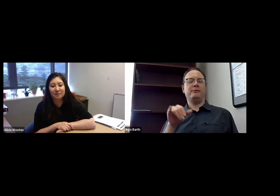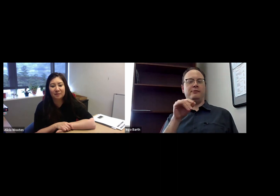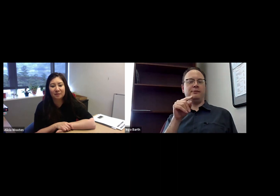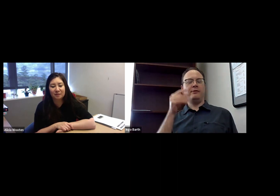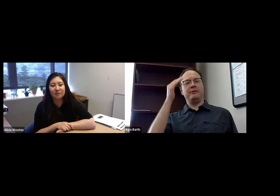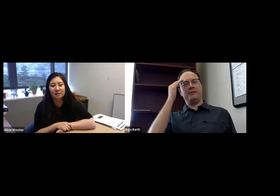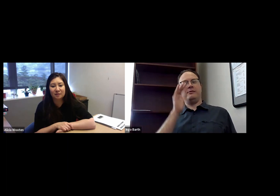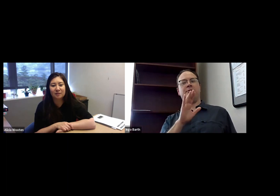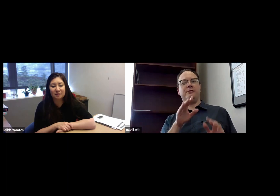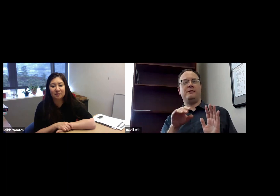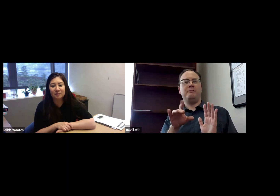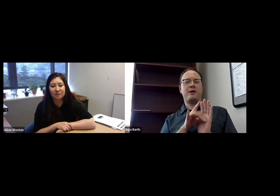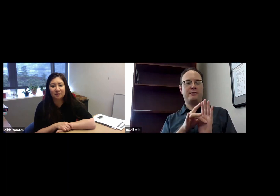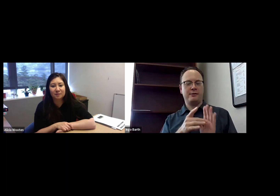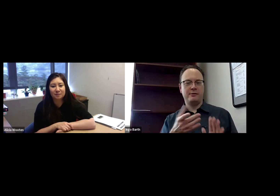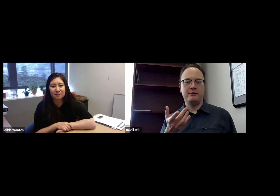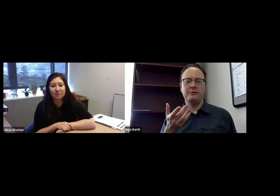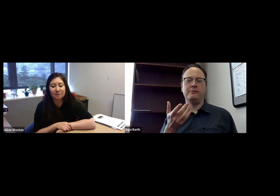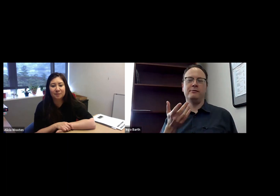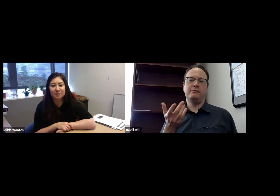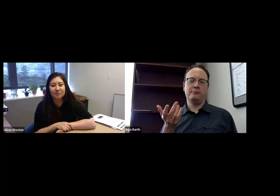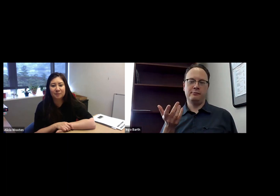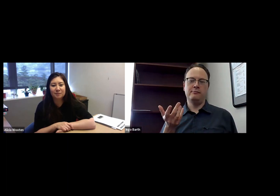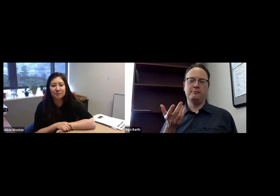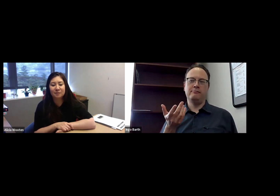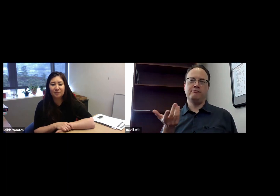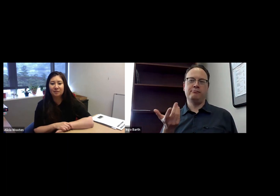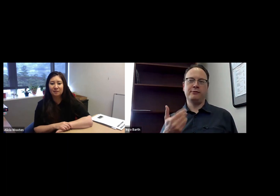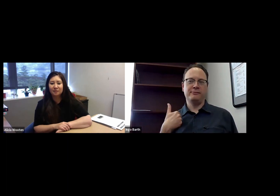Those are a couple that we include the sign for magnet as well.